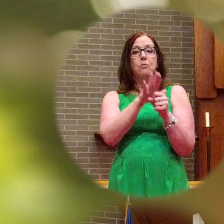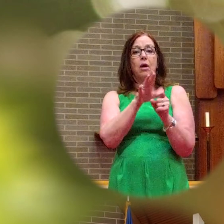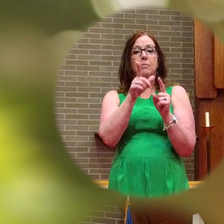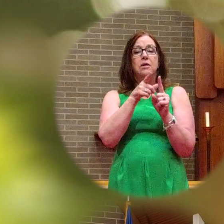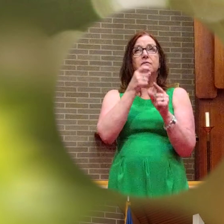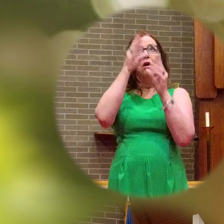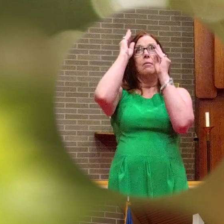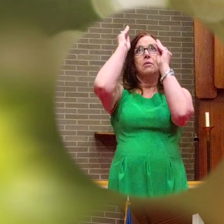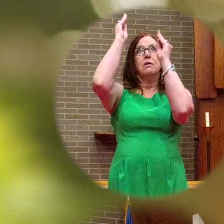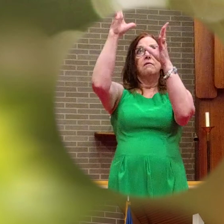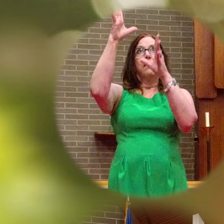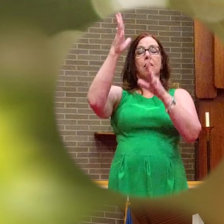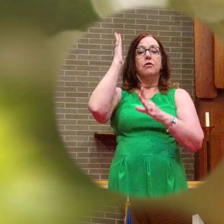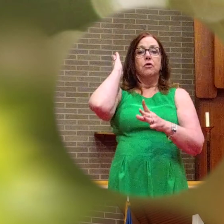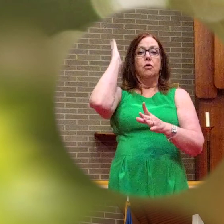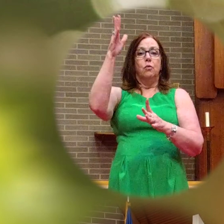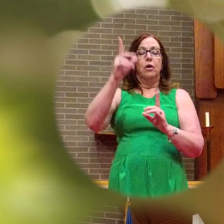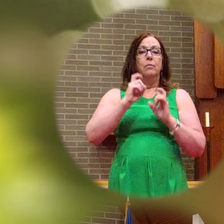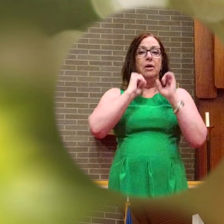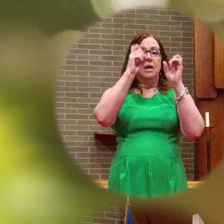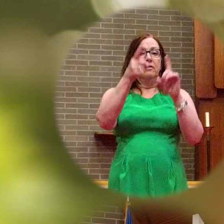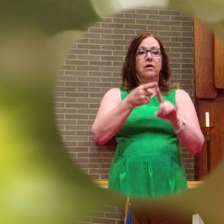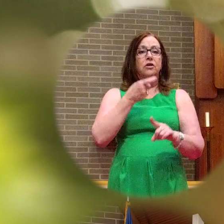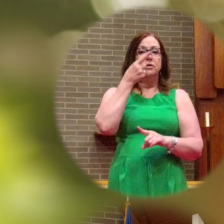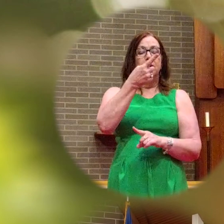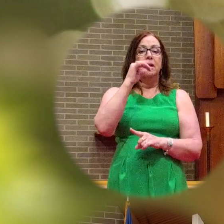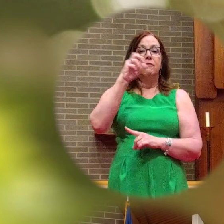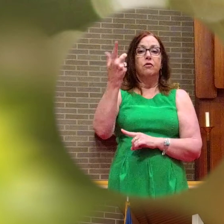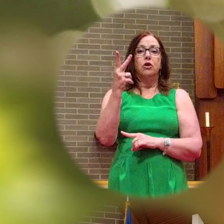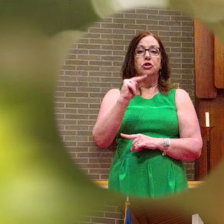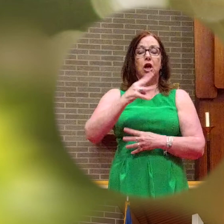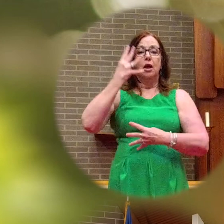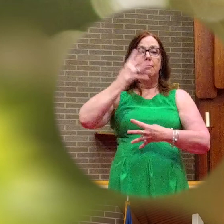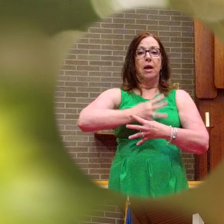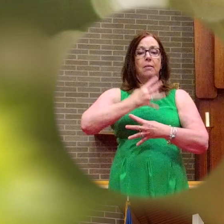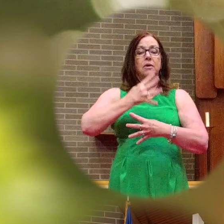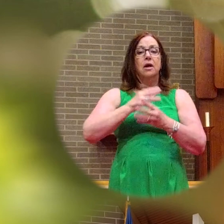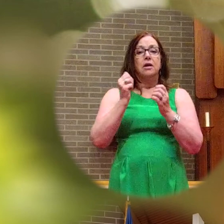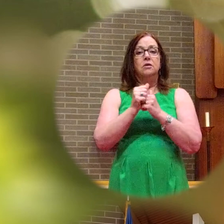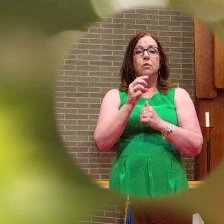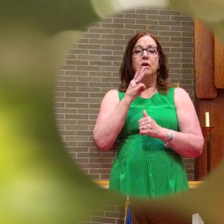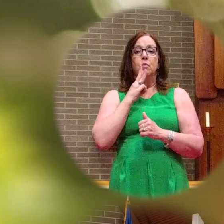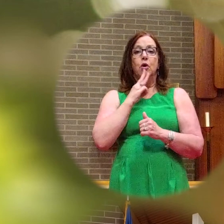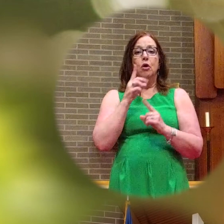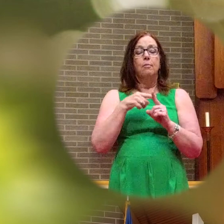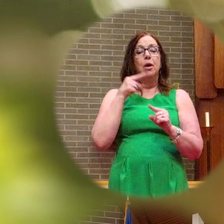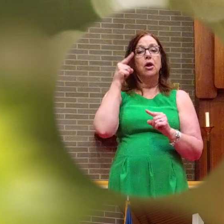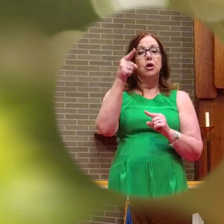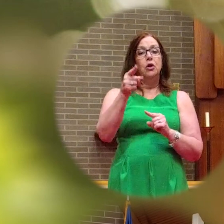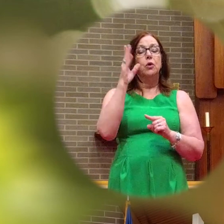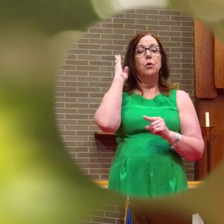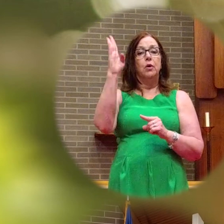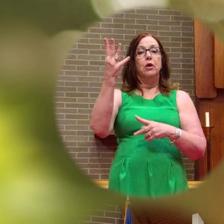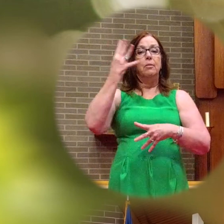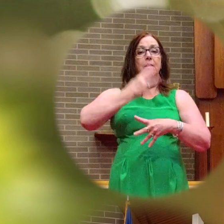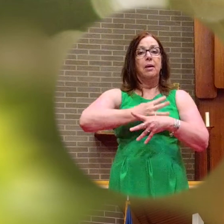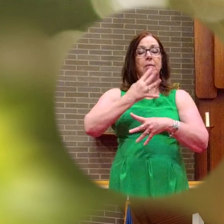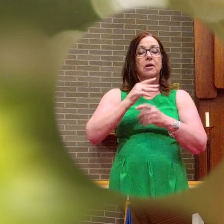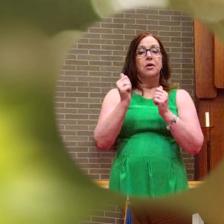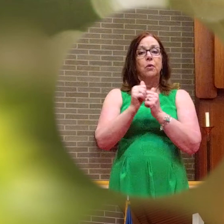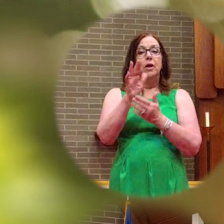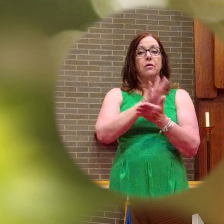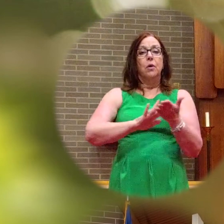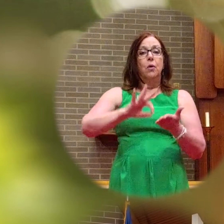Father, which he said, "You heard from me." For John baptized with water, but you will be baptized with the Holy